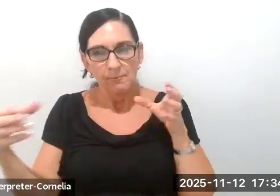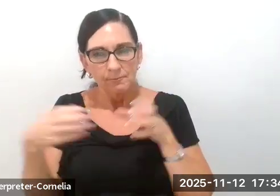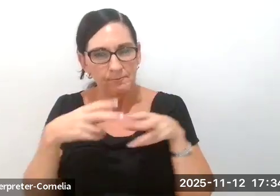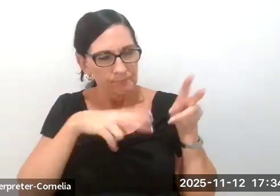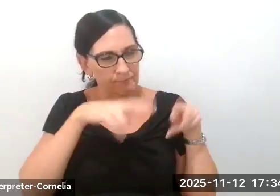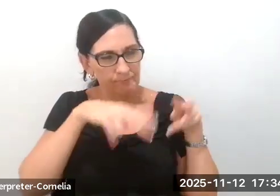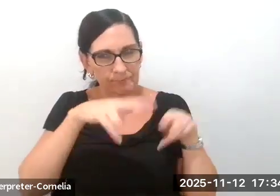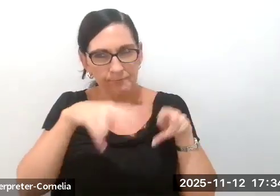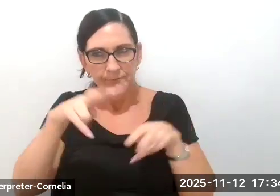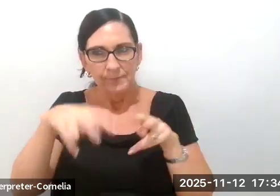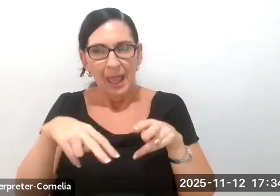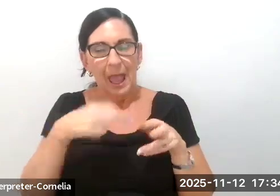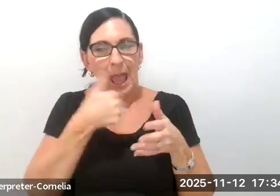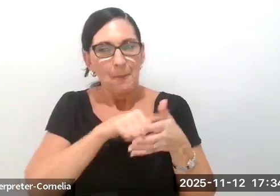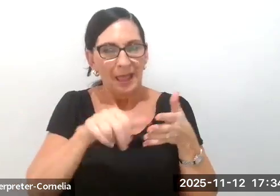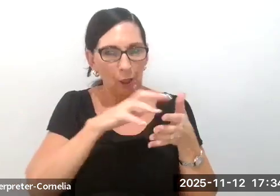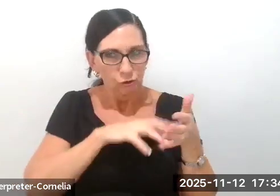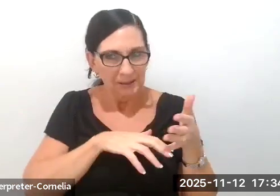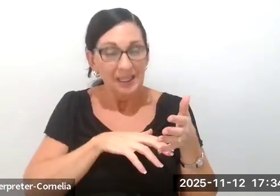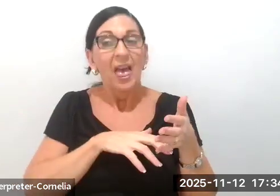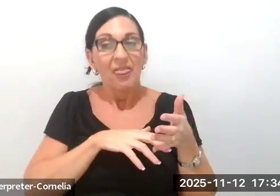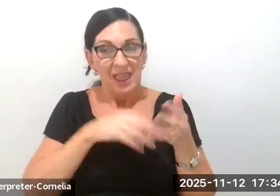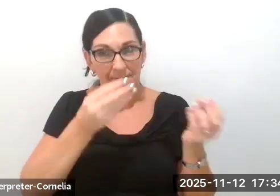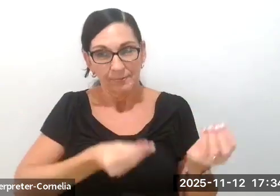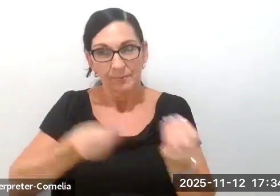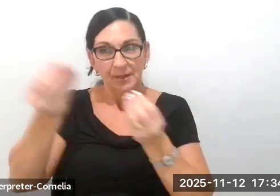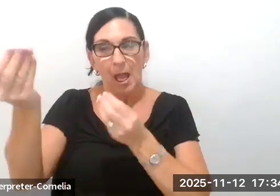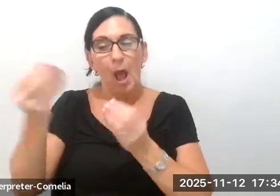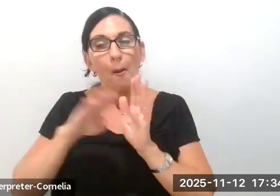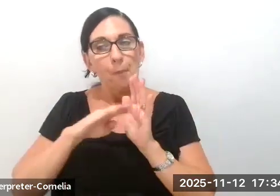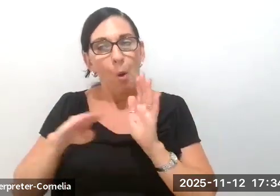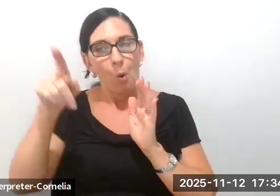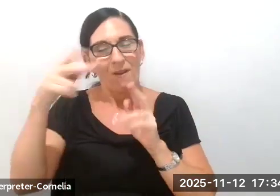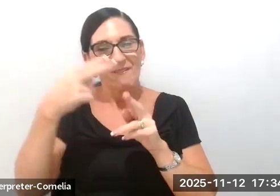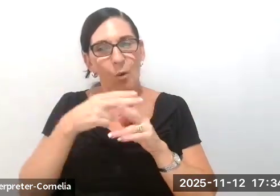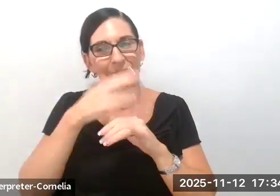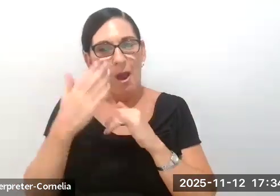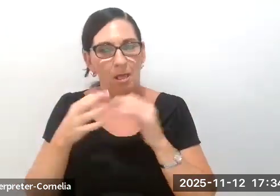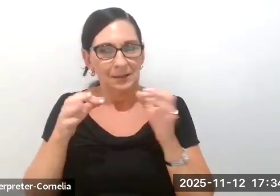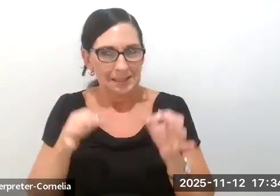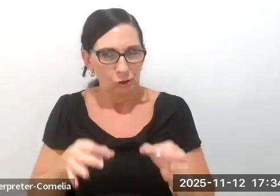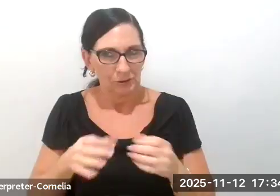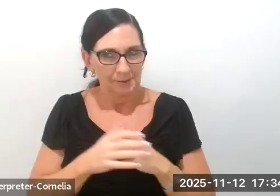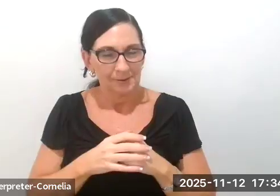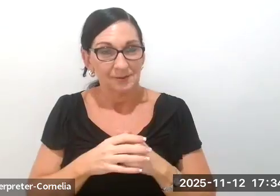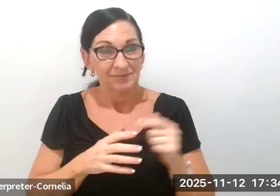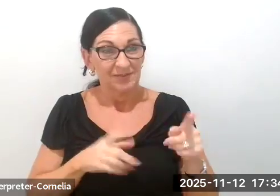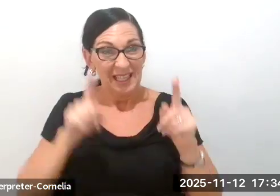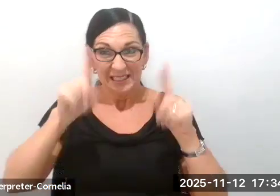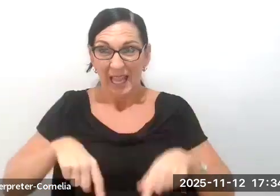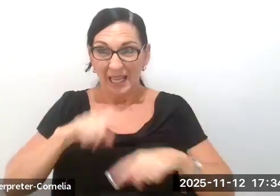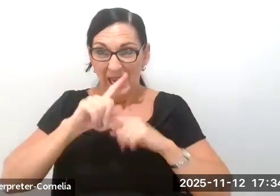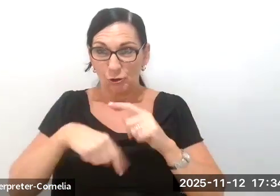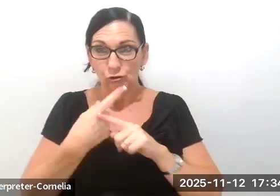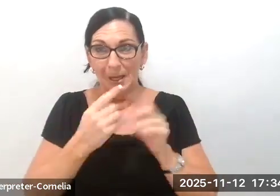applications, and then final decisions will go to the board for approval. The program starts in March